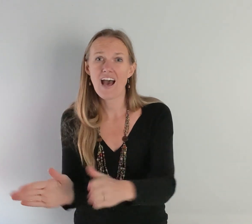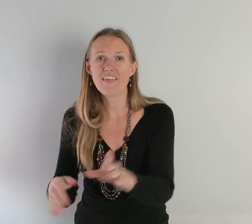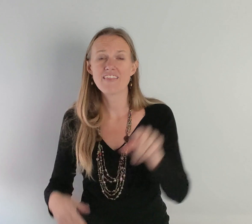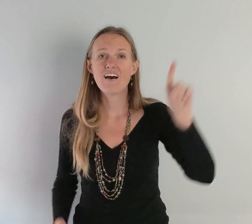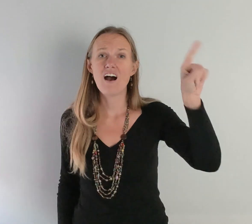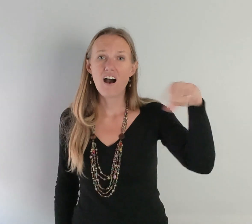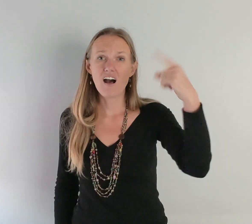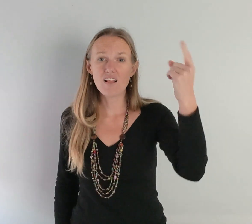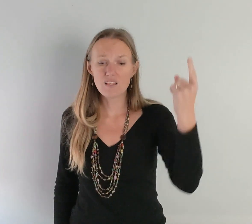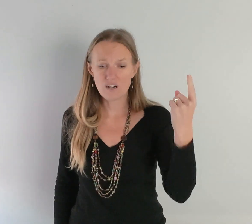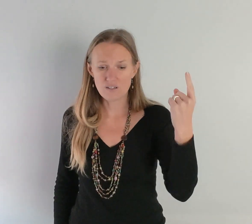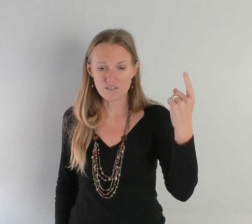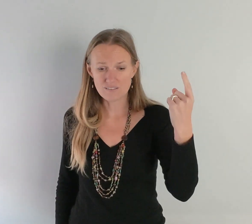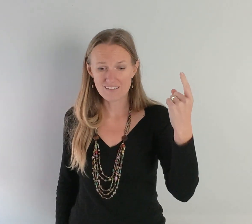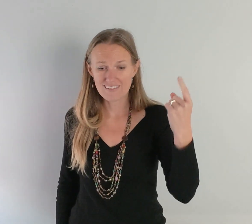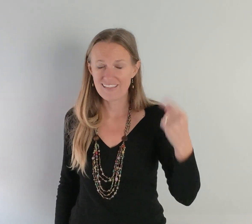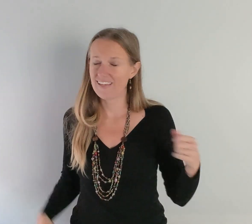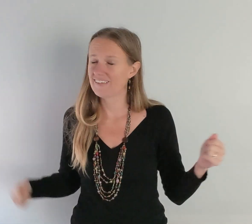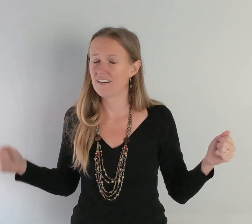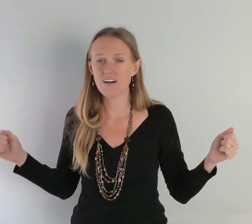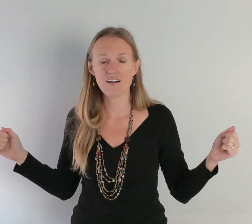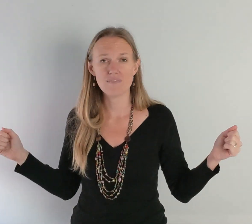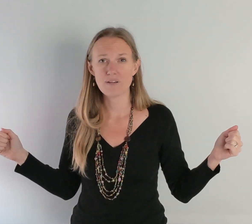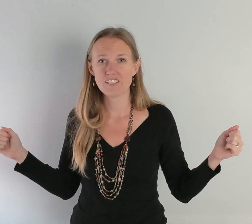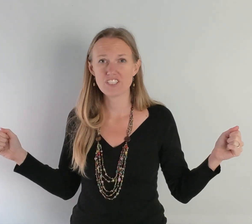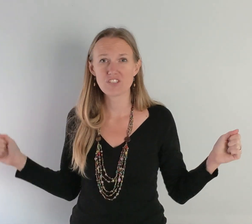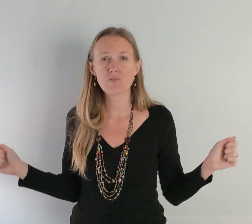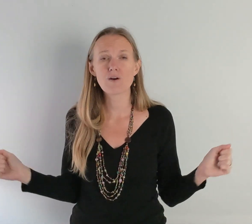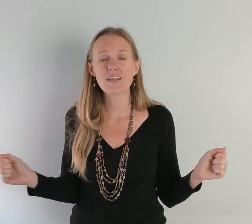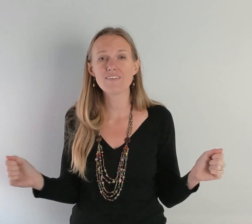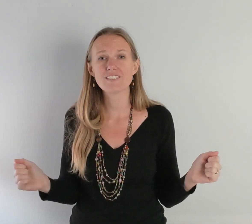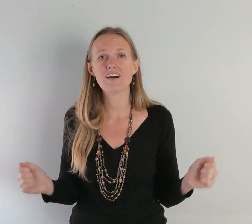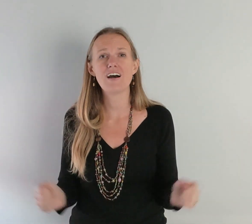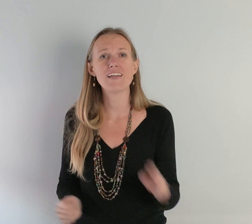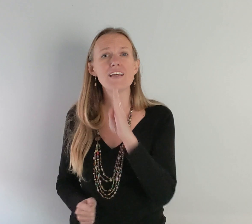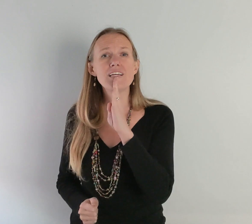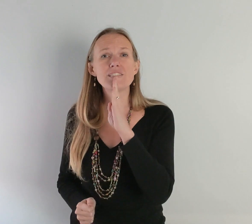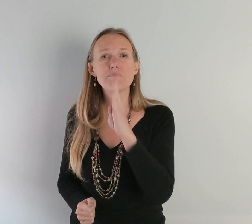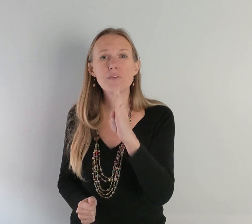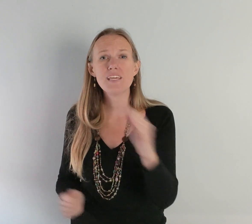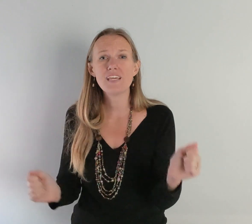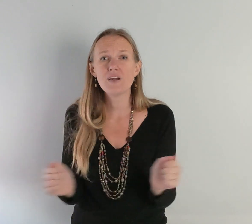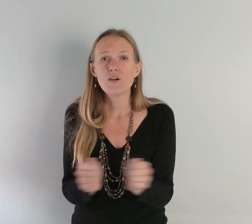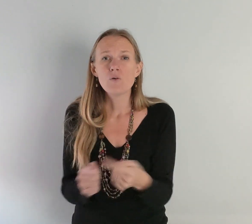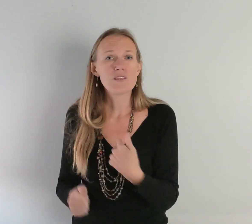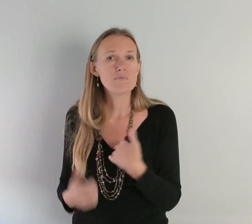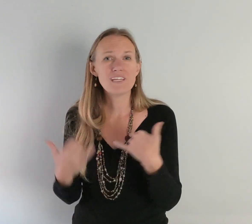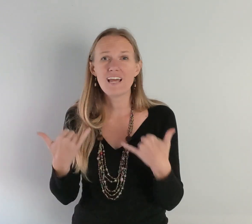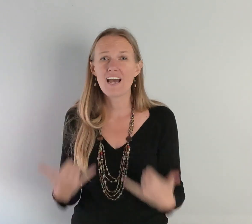path alone? And then Mary's just crying out to God to be with me